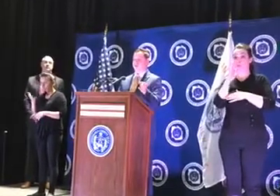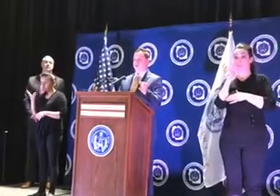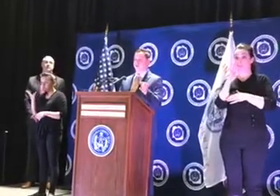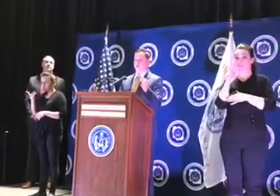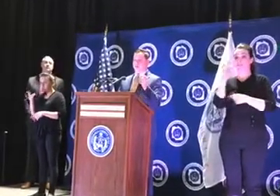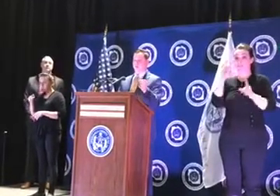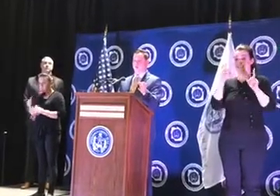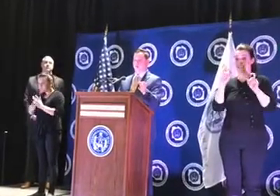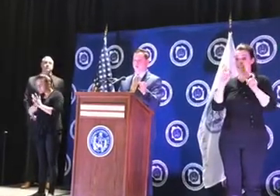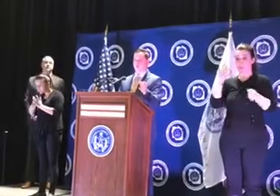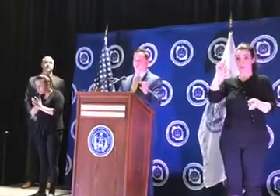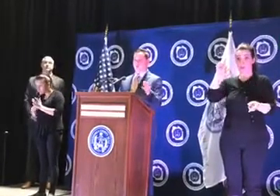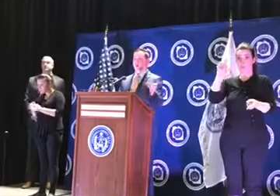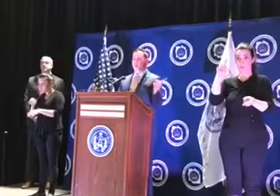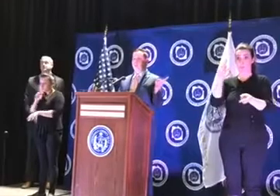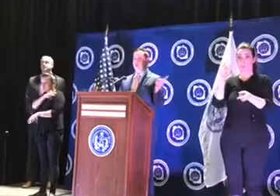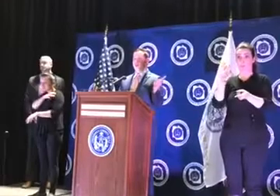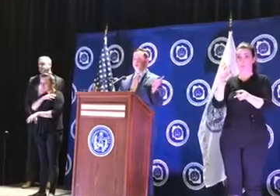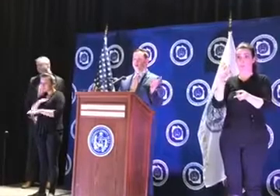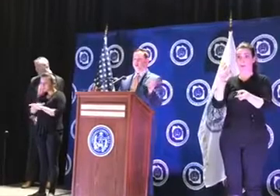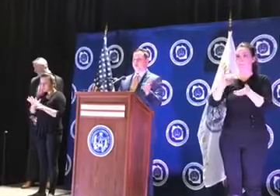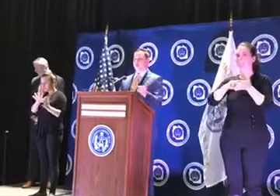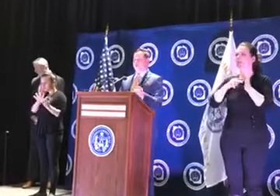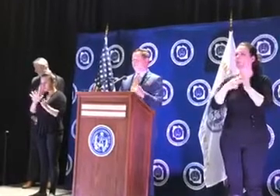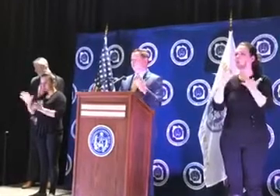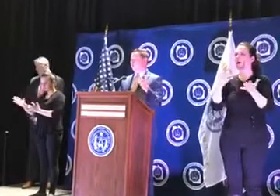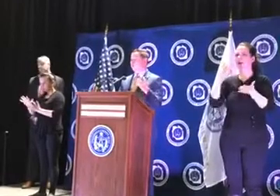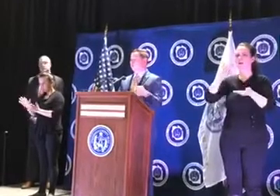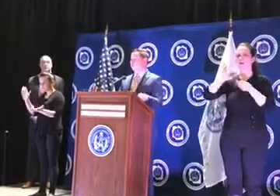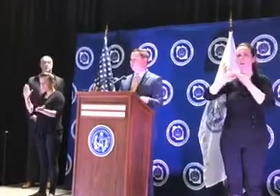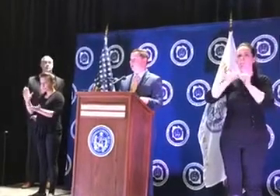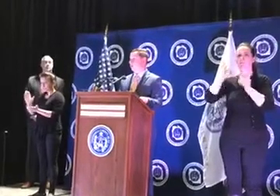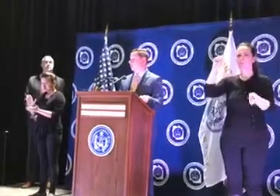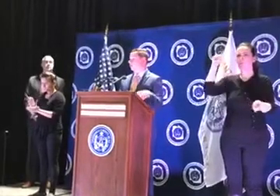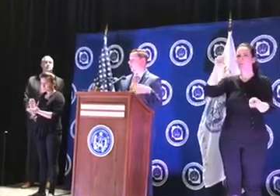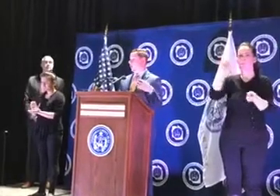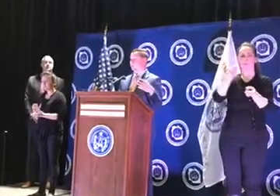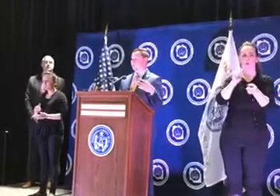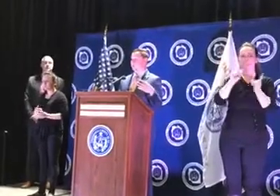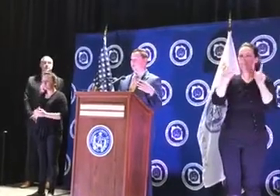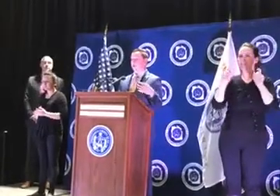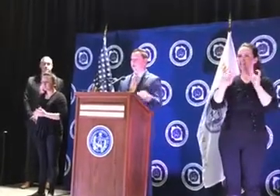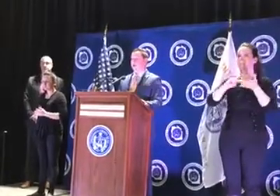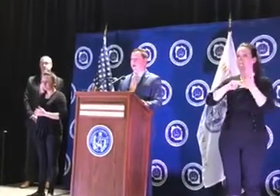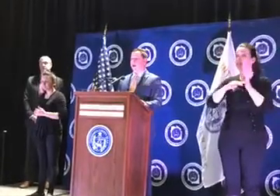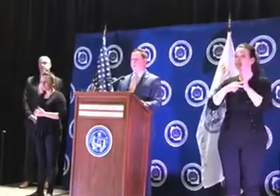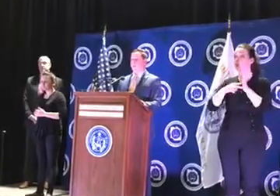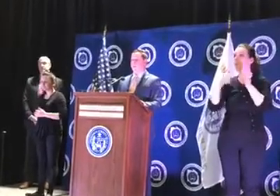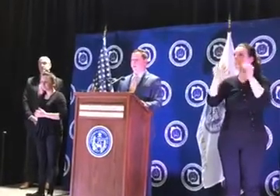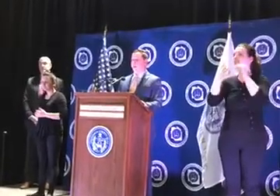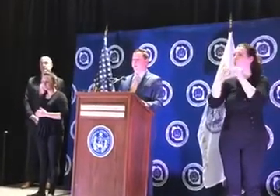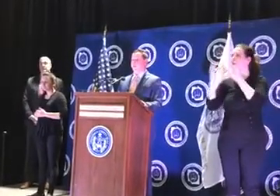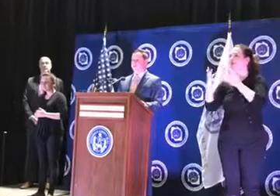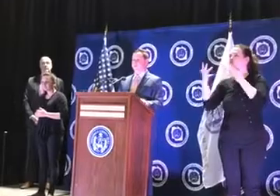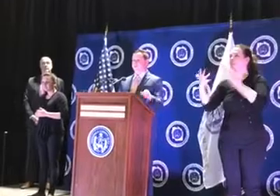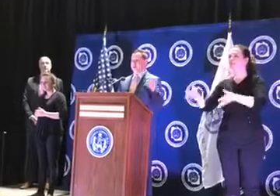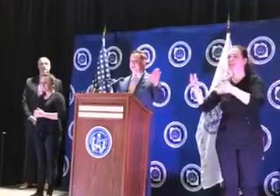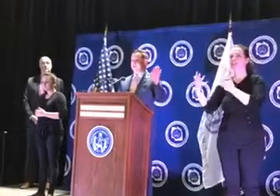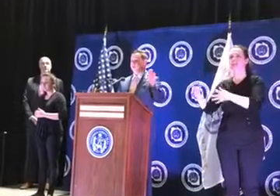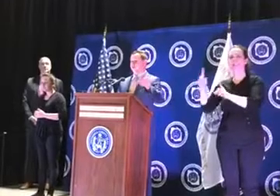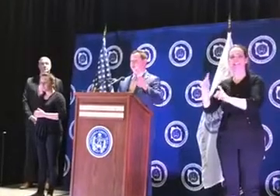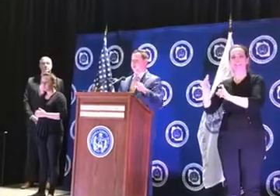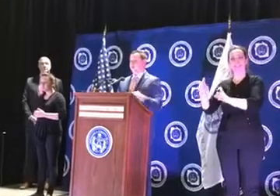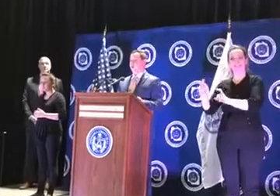not available. Tests were available, but it's because for whatever reason there's declines. We'll see what happens today. But if the